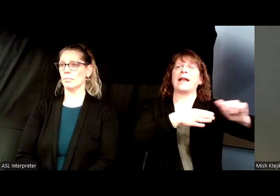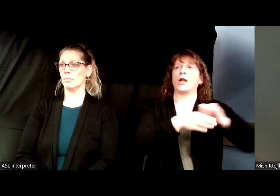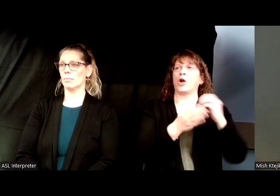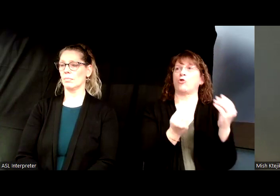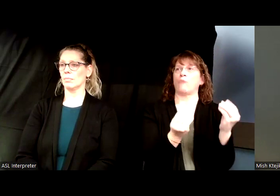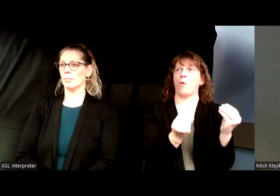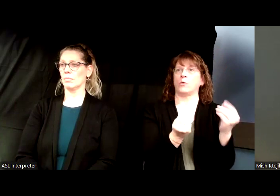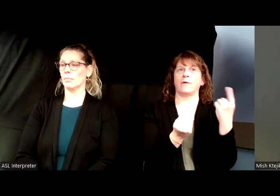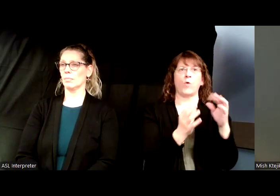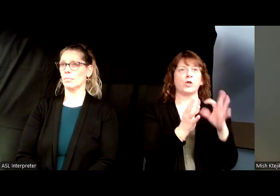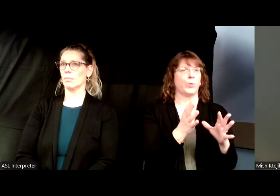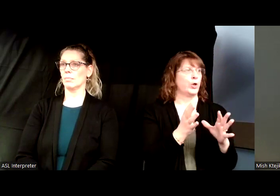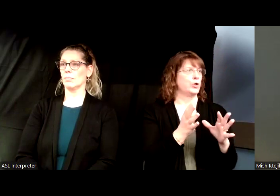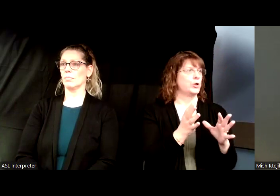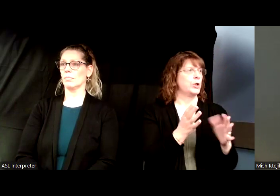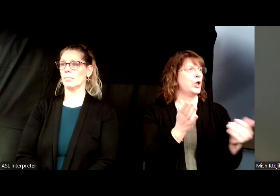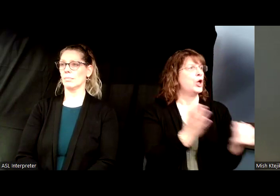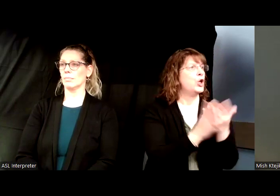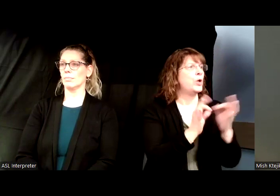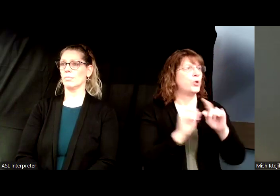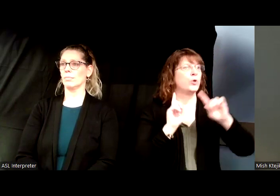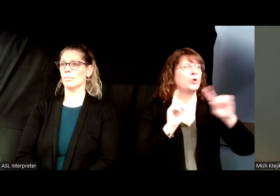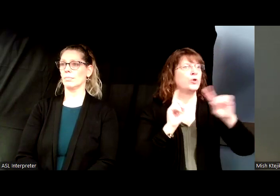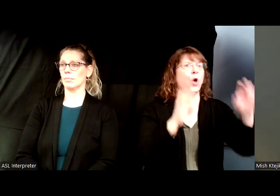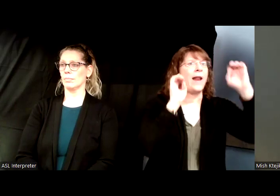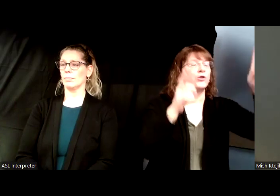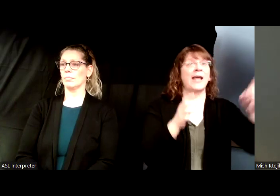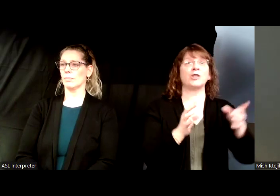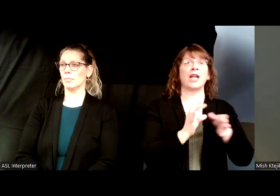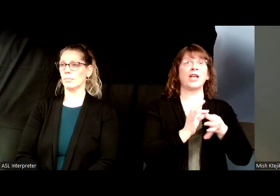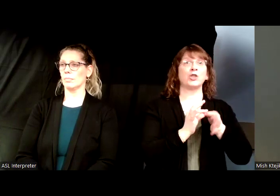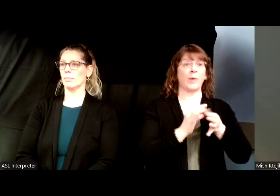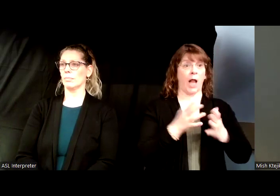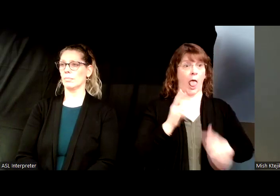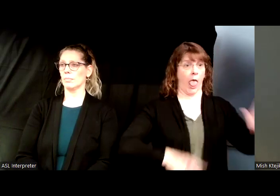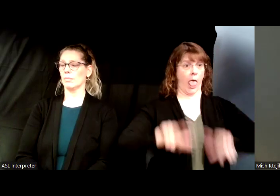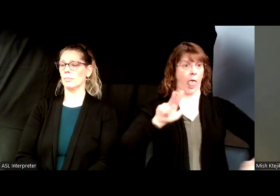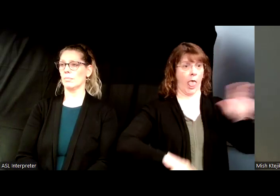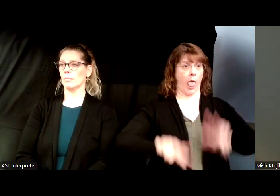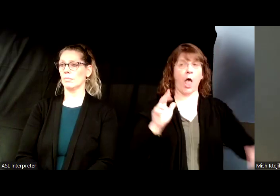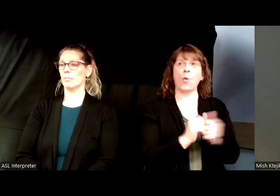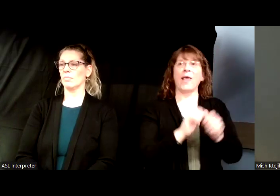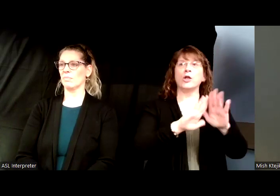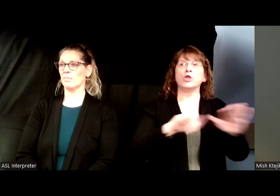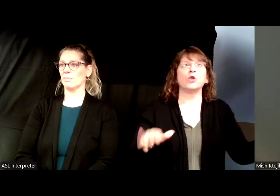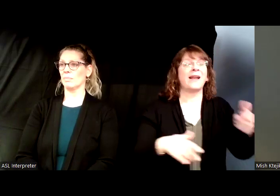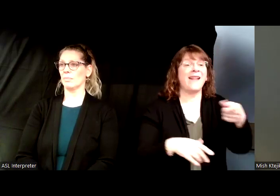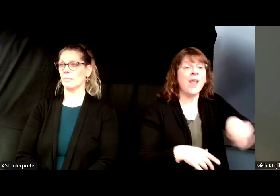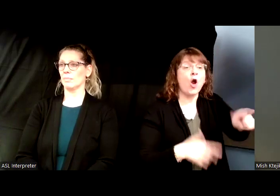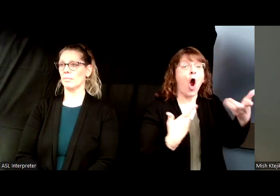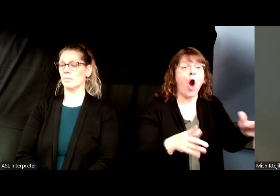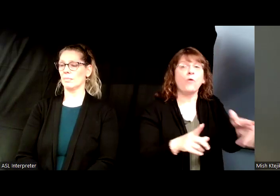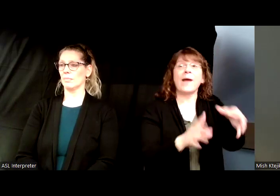field is almost a training ground for interpreters. So the new interpreters, the first thing they do is they go into the classroom. So they're awkward,